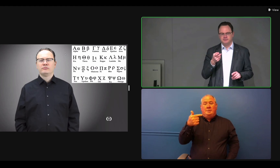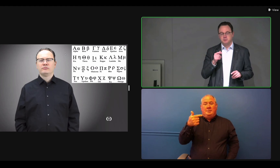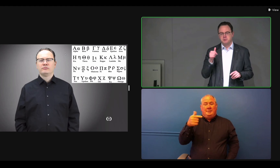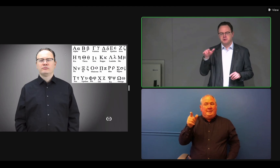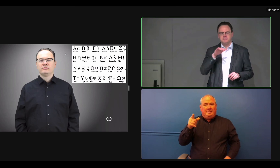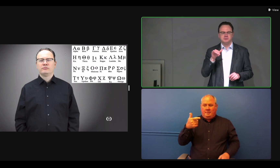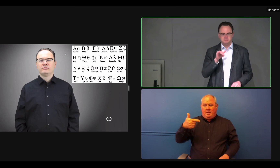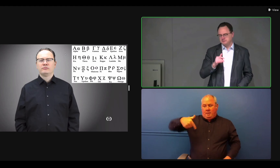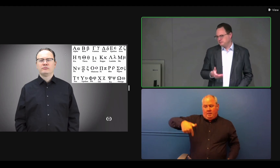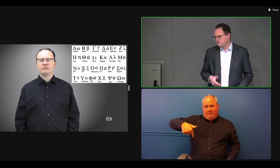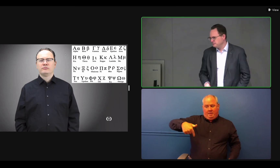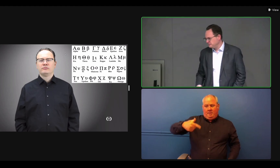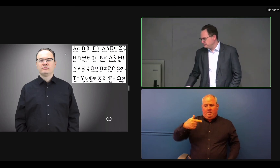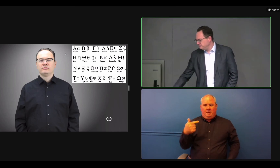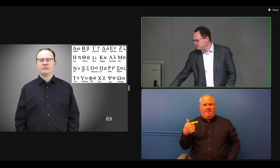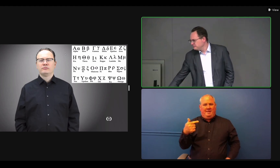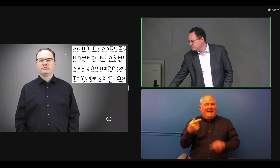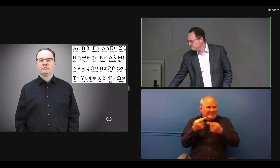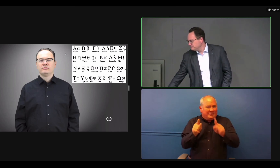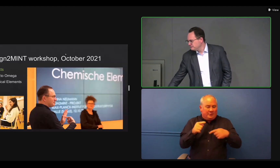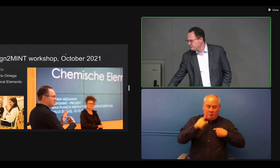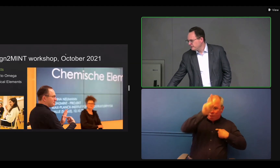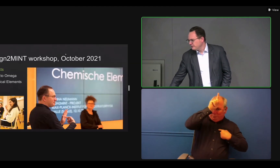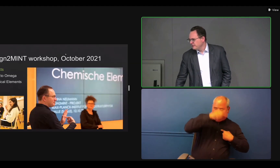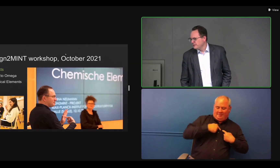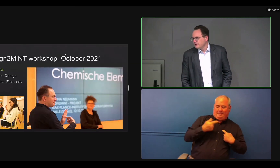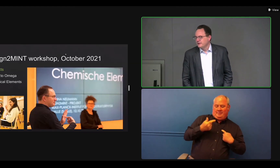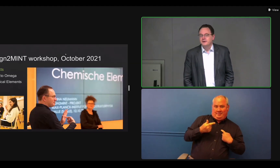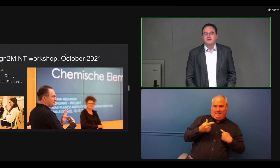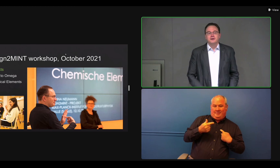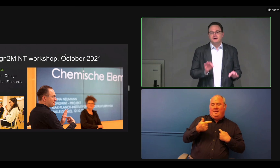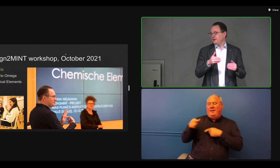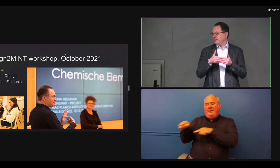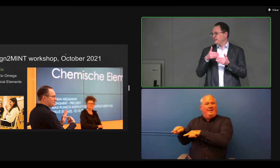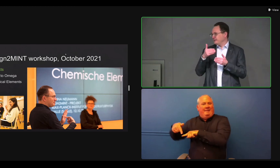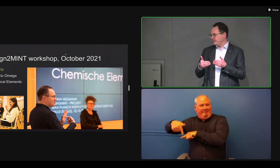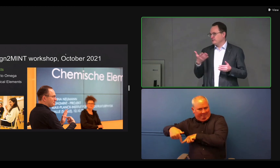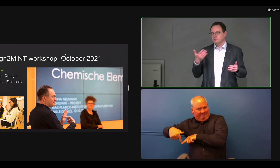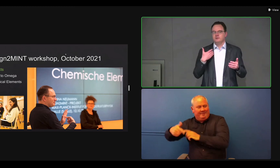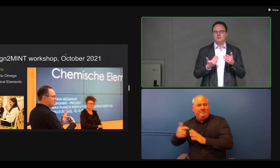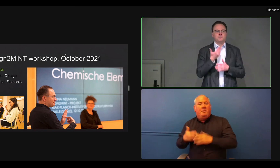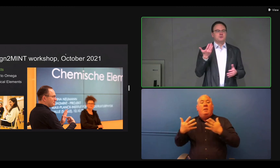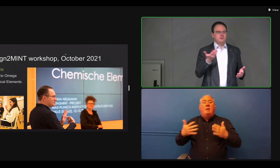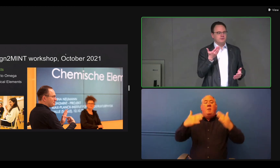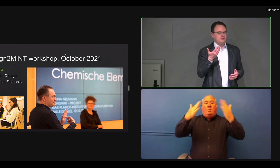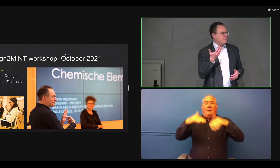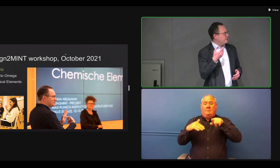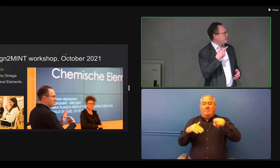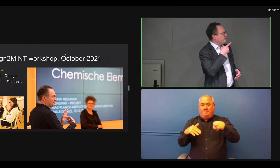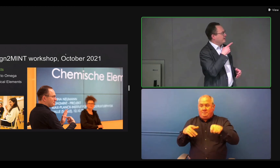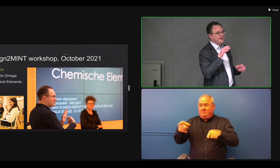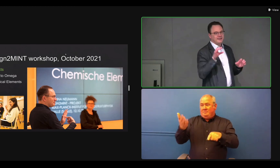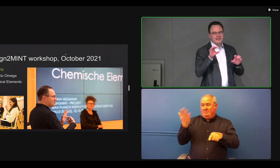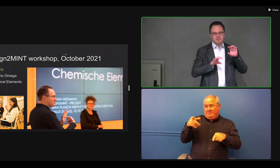the letter T or tau in this case, modifying that to the way that that hand shape is used in